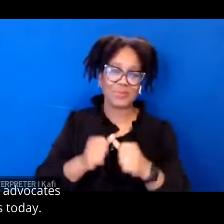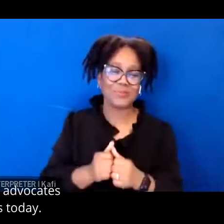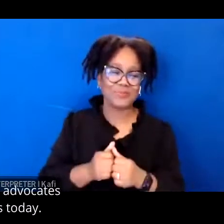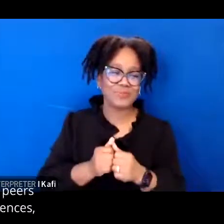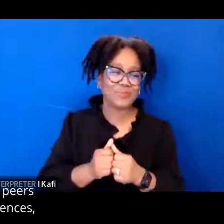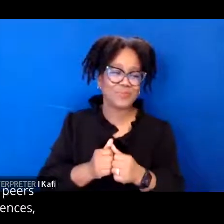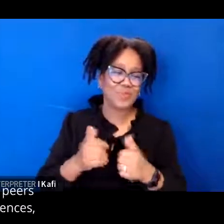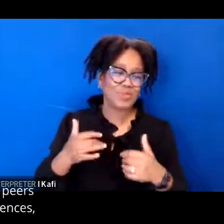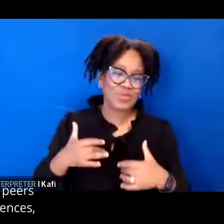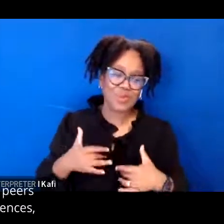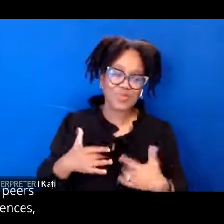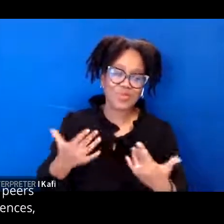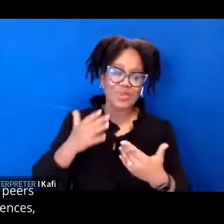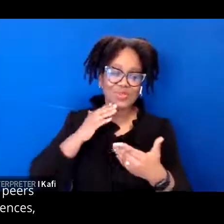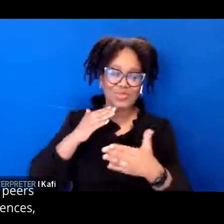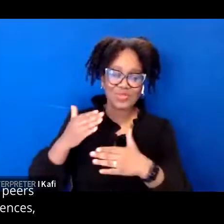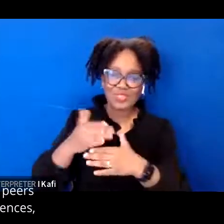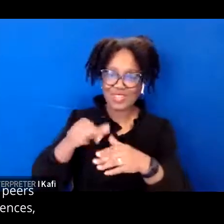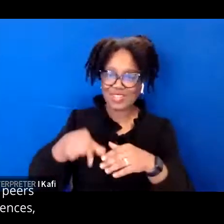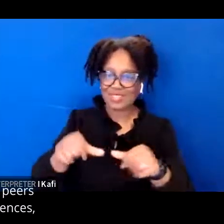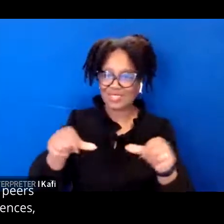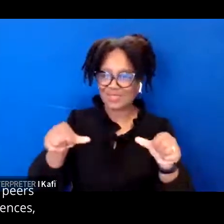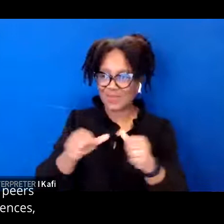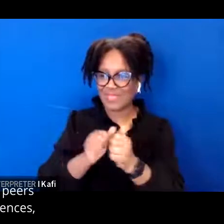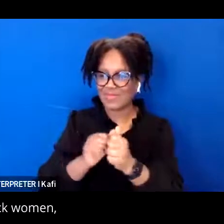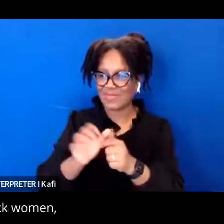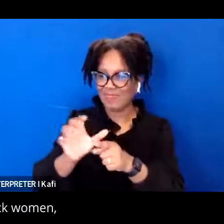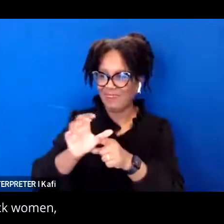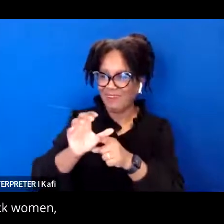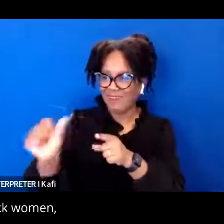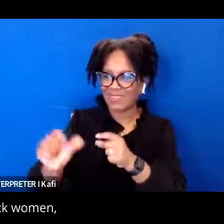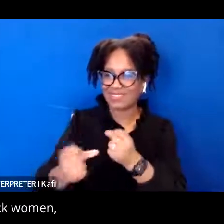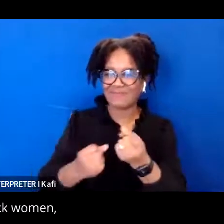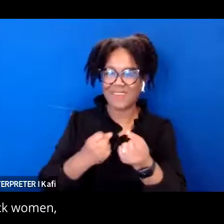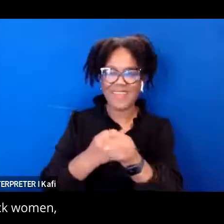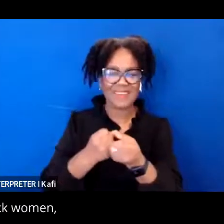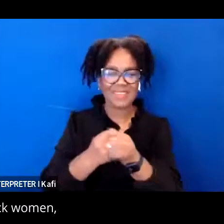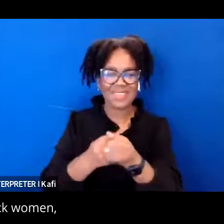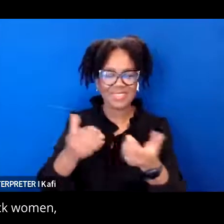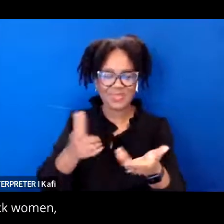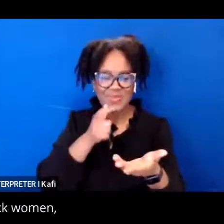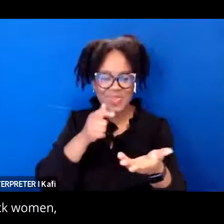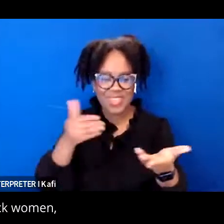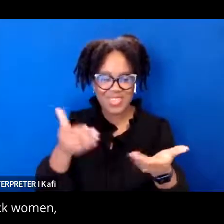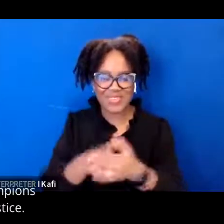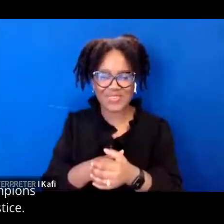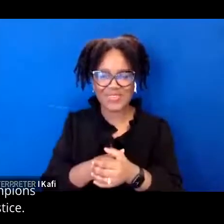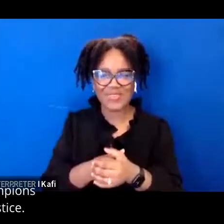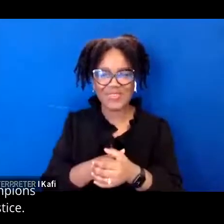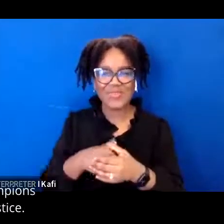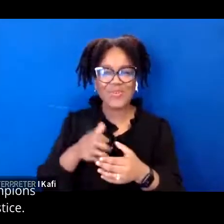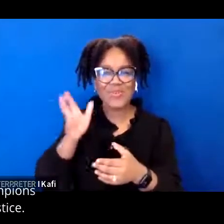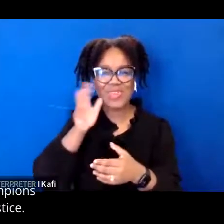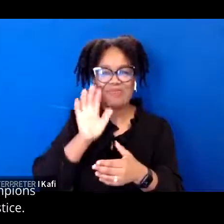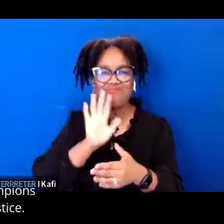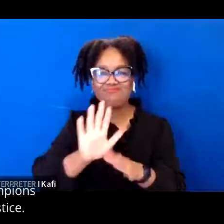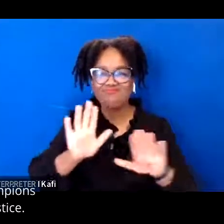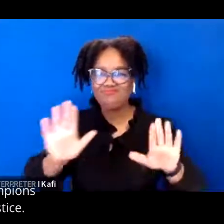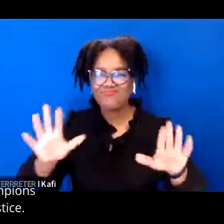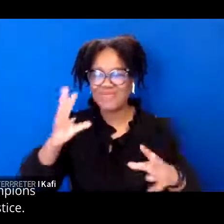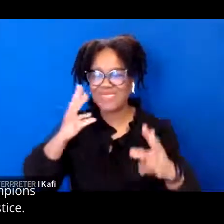today you'll hear from peers with lived experiences legal advocates black women and overall